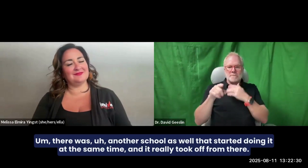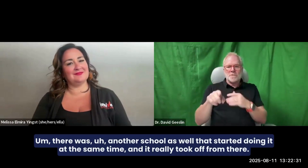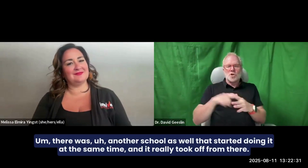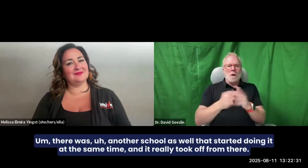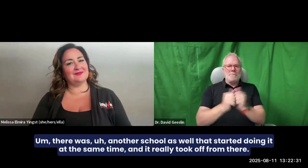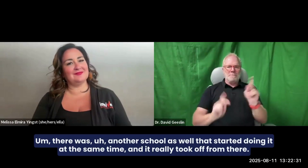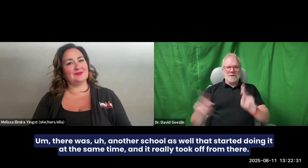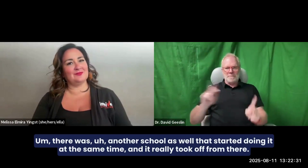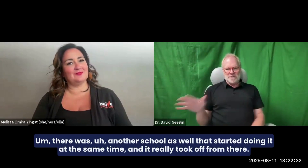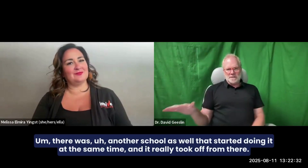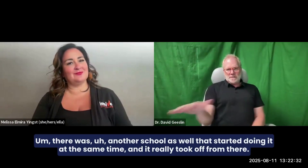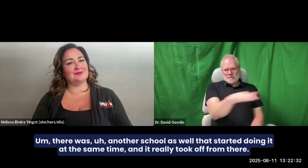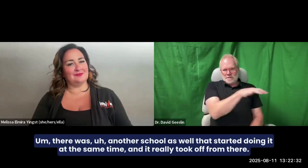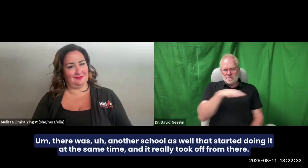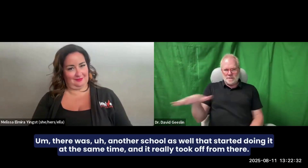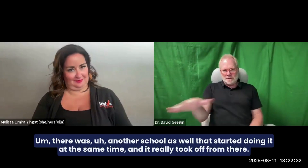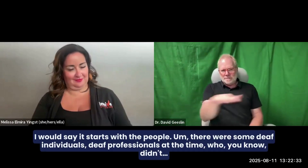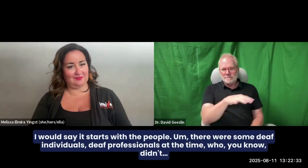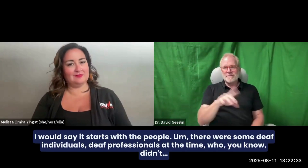really took off from there.